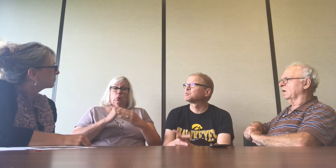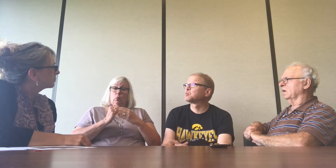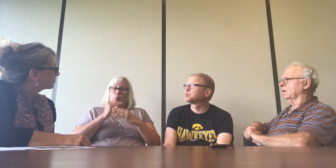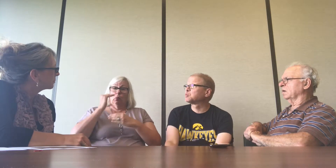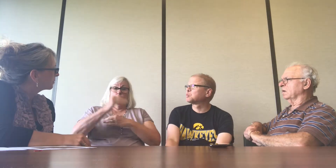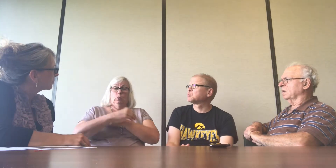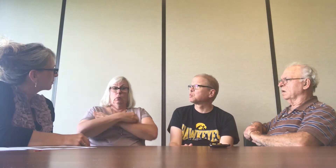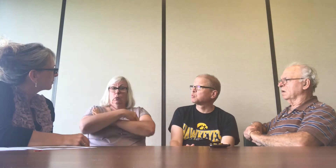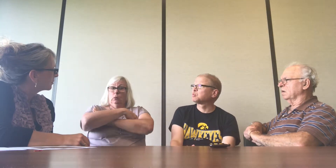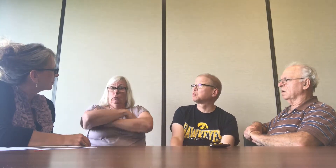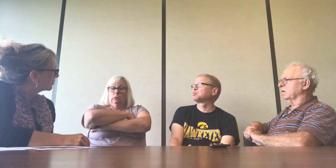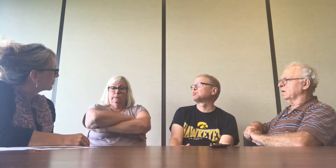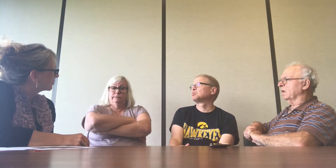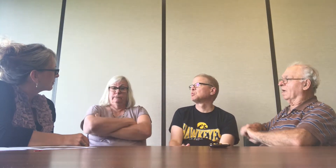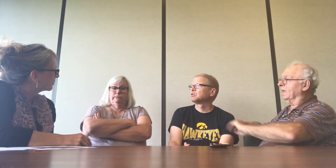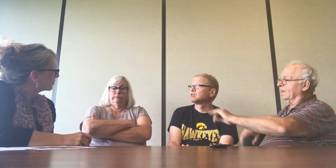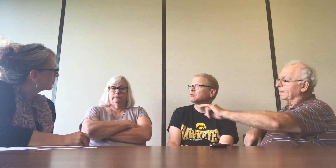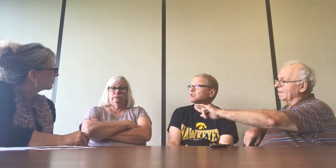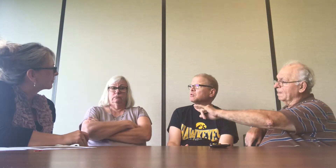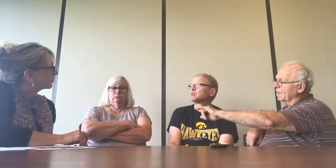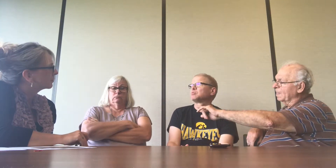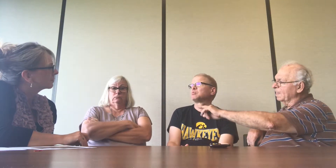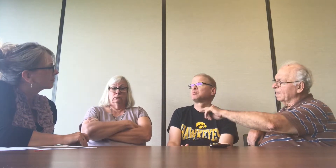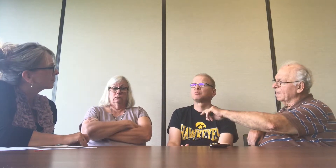Albert, that seems like a lot of control.